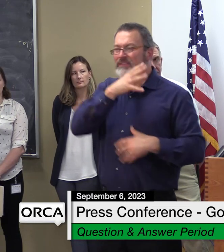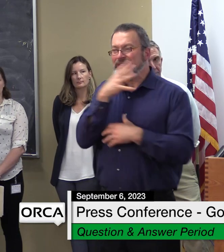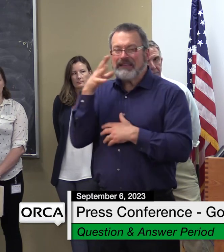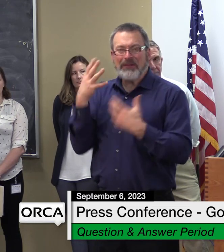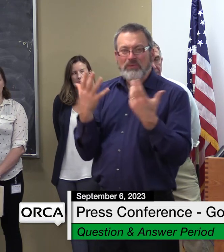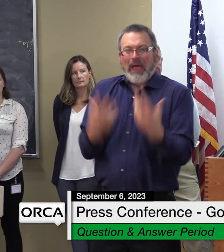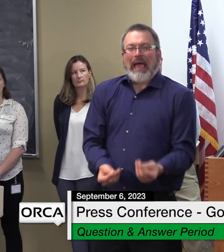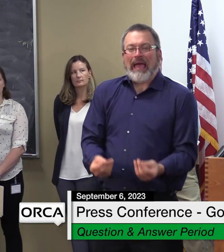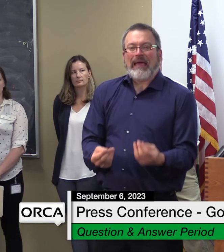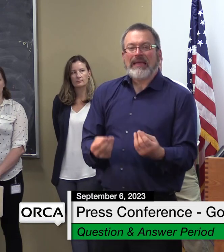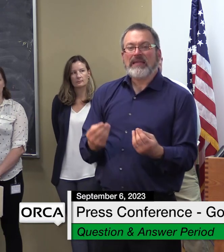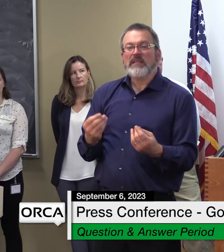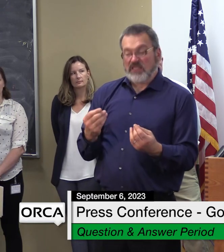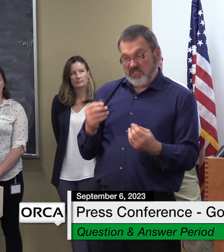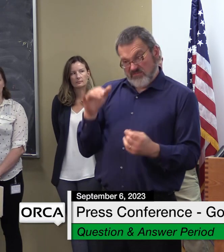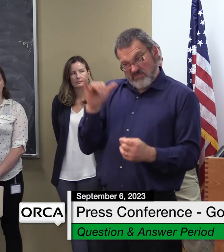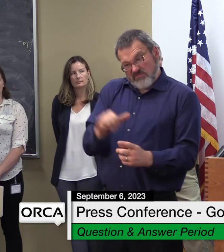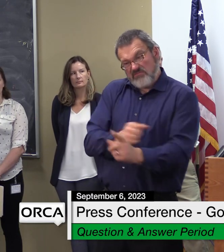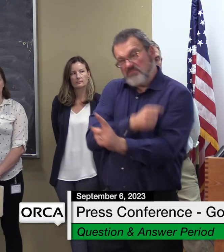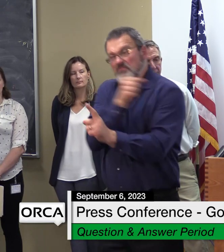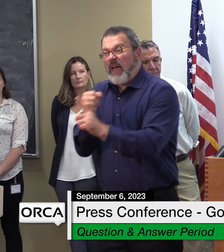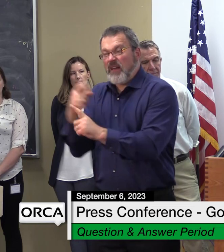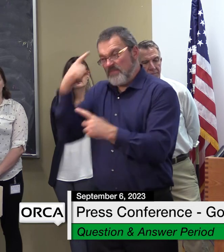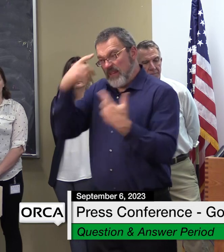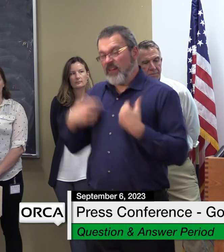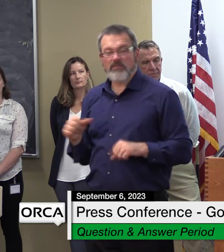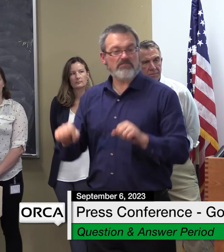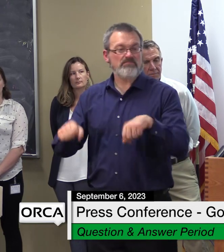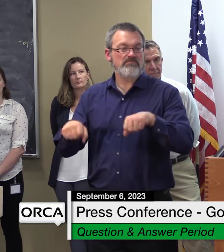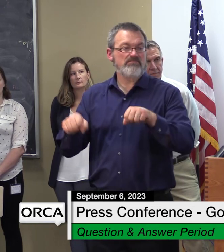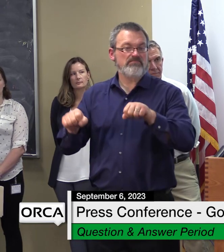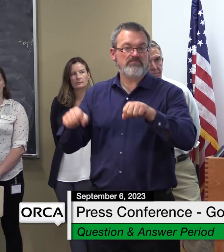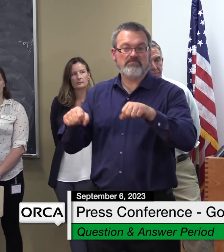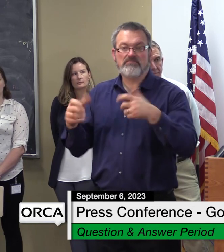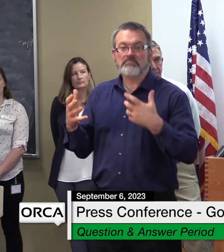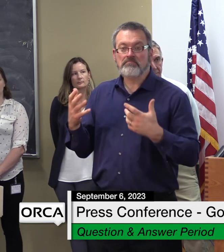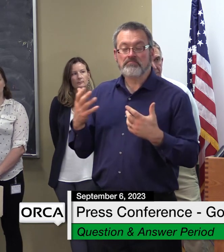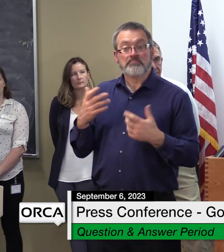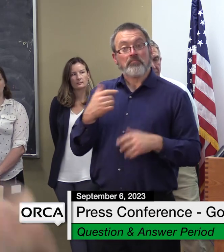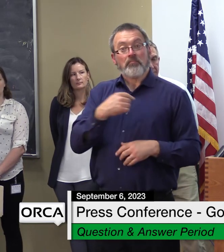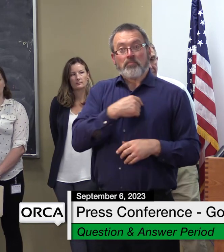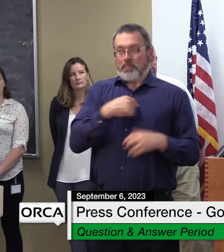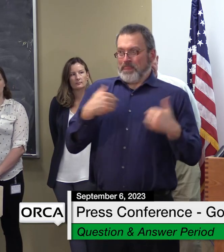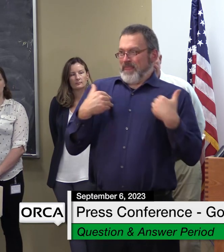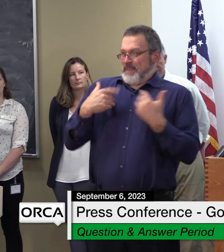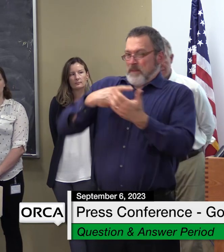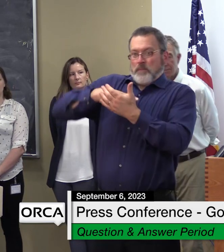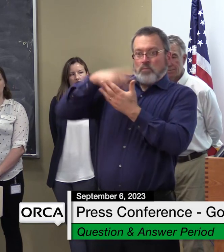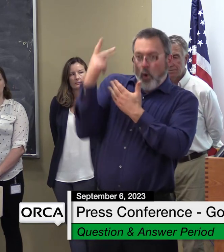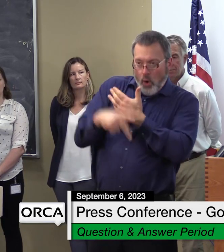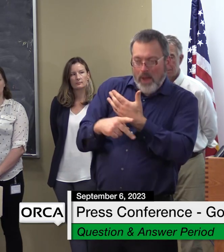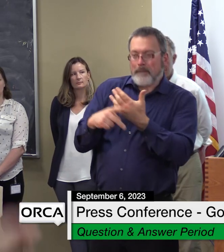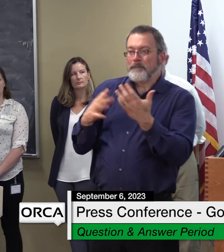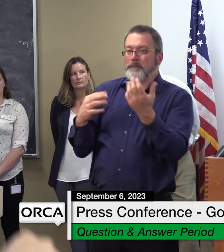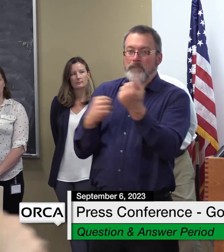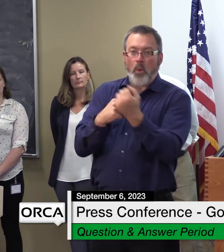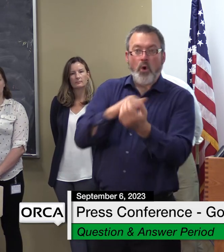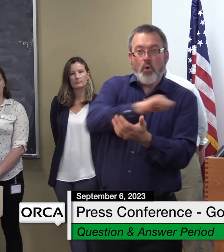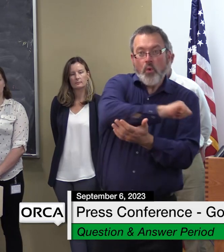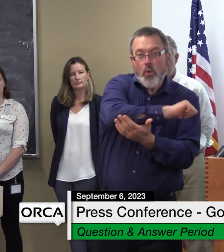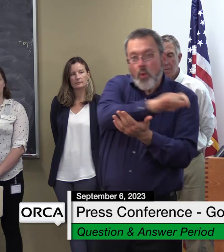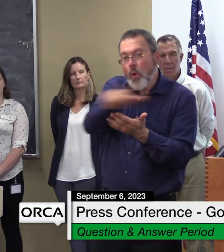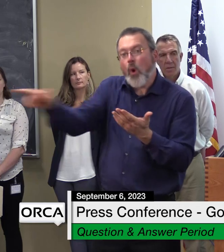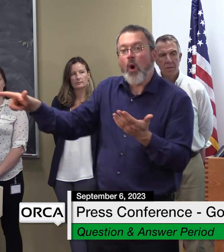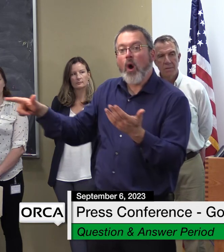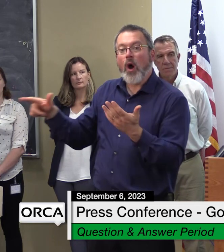affect their mental health. So there is a program that I would encourage all to, and it's specifically for agriculture. It's called Farm